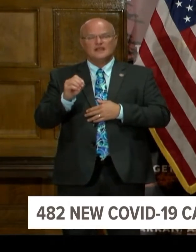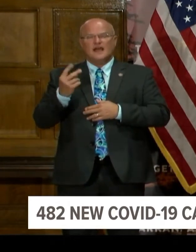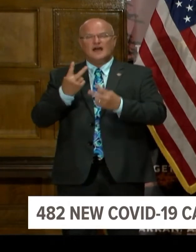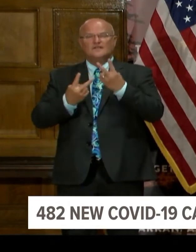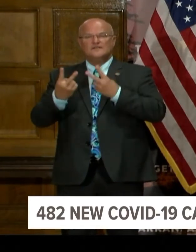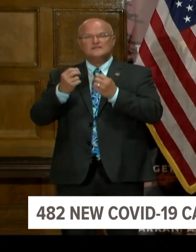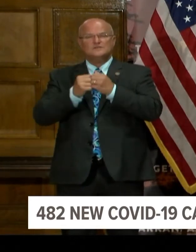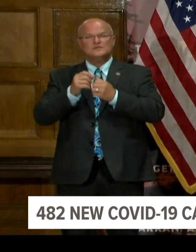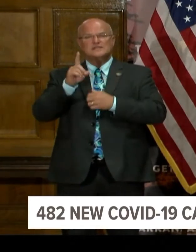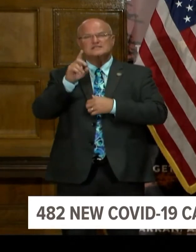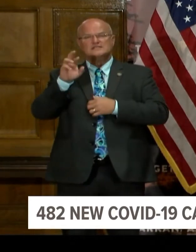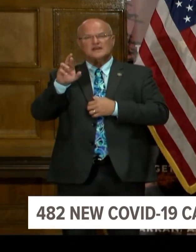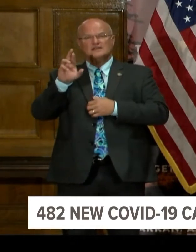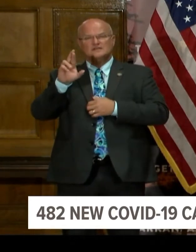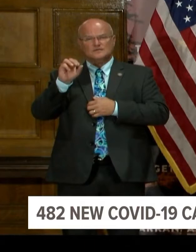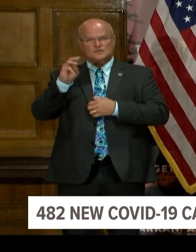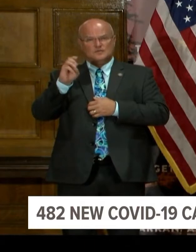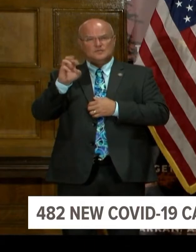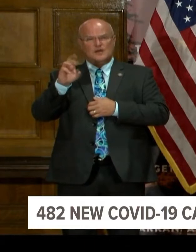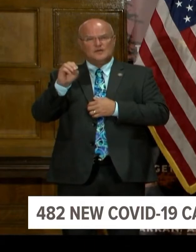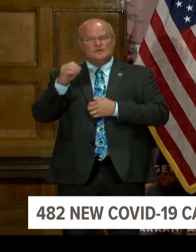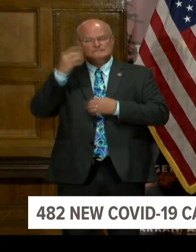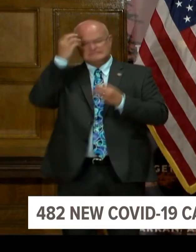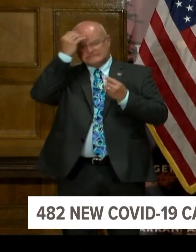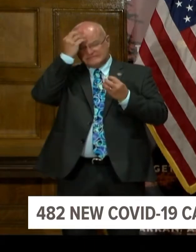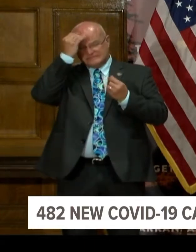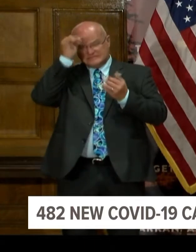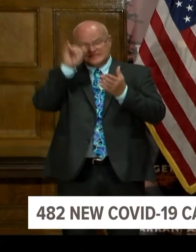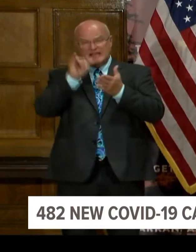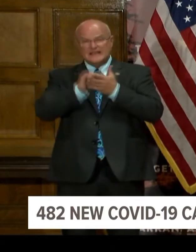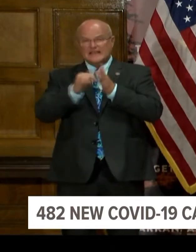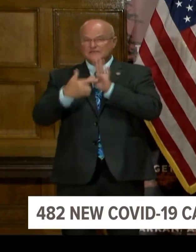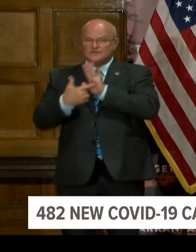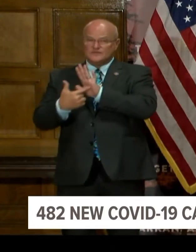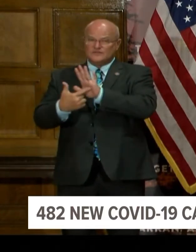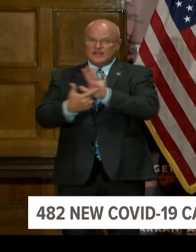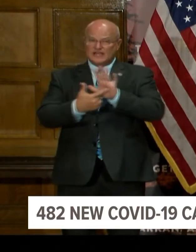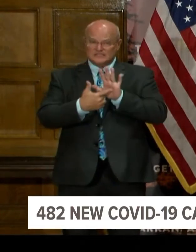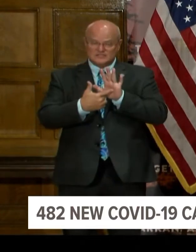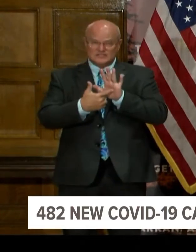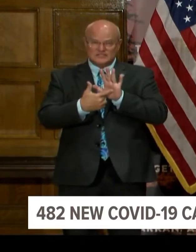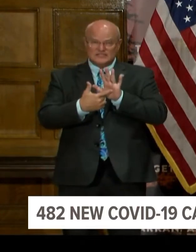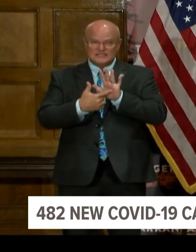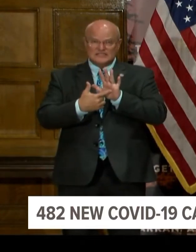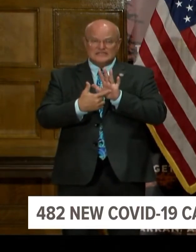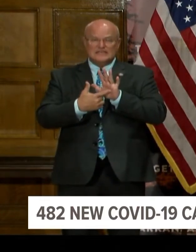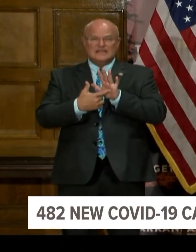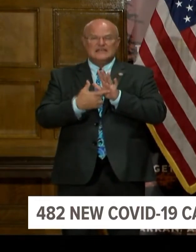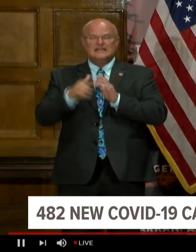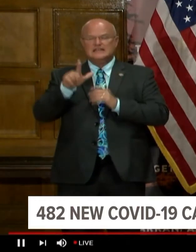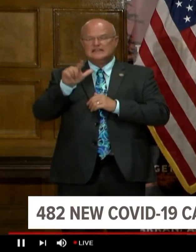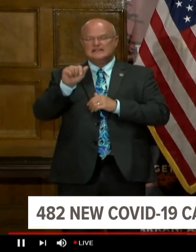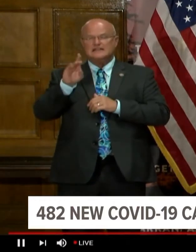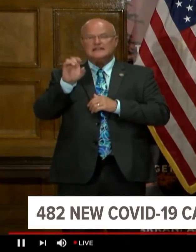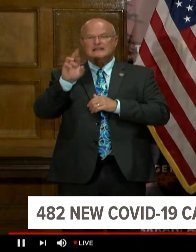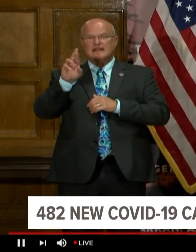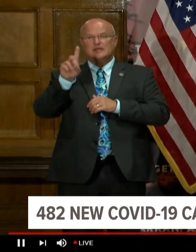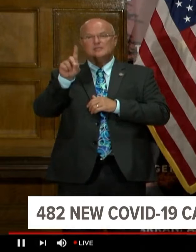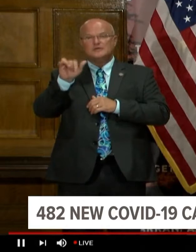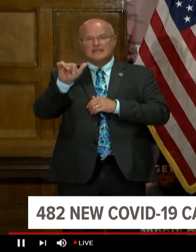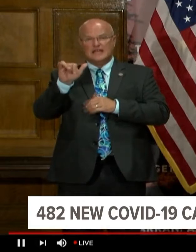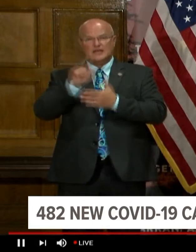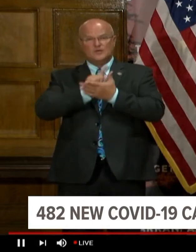with Dr. Romero about this, and we theorize that that is a reflection of the Labor Day weekend and